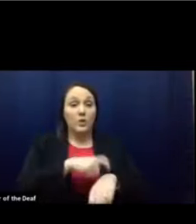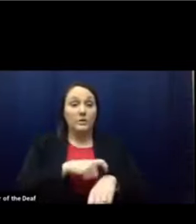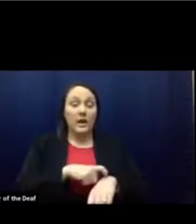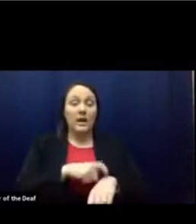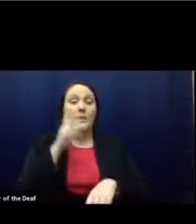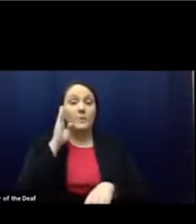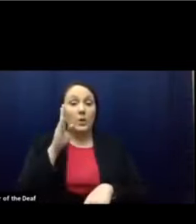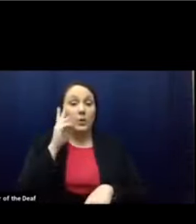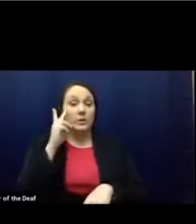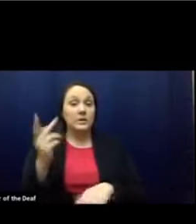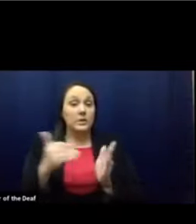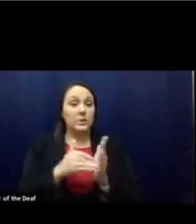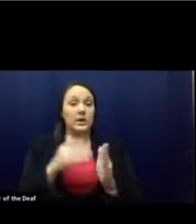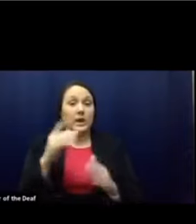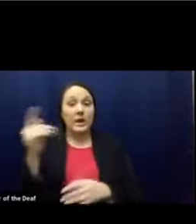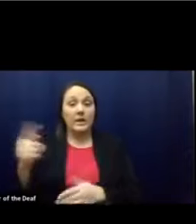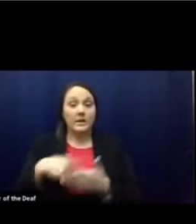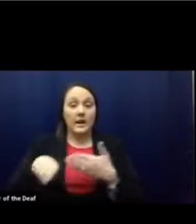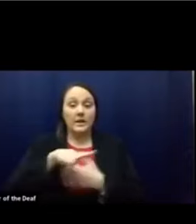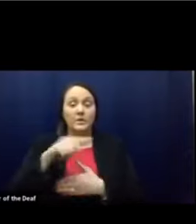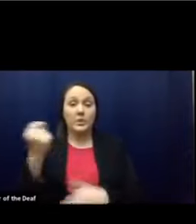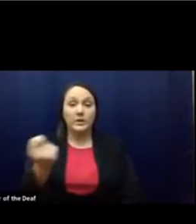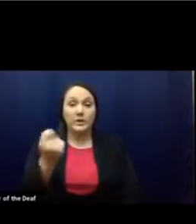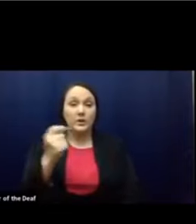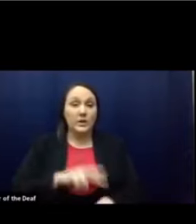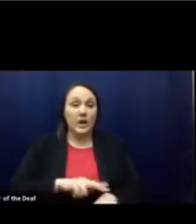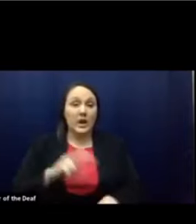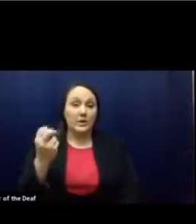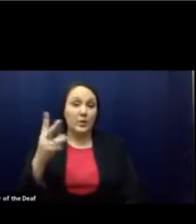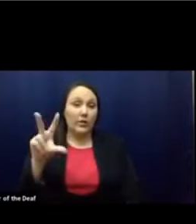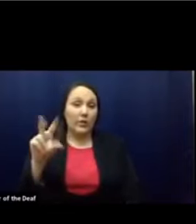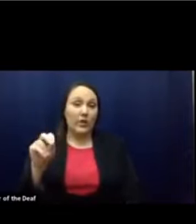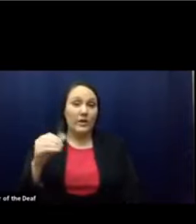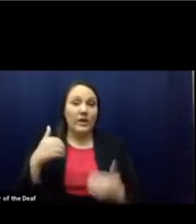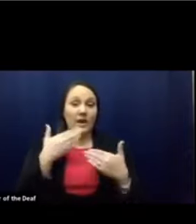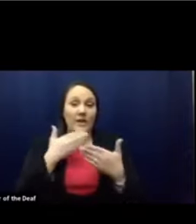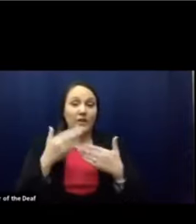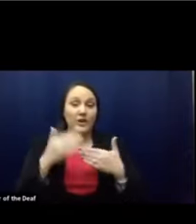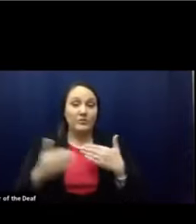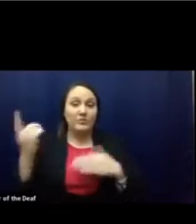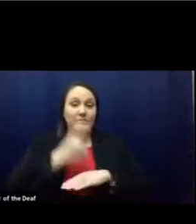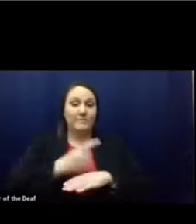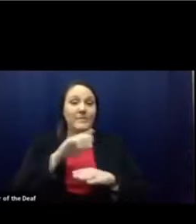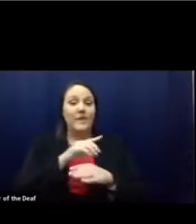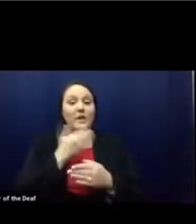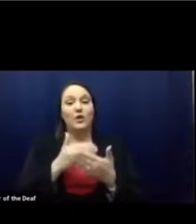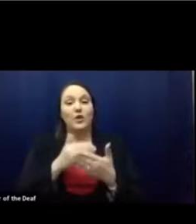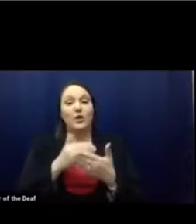will see you again Tuesday of next week at 12:30. Have a good rest of your day and a good weekend.